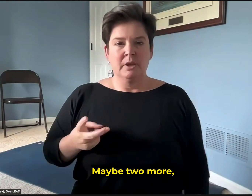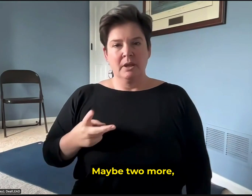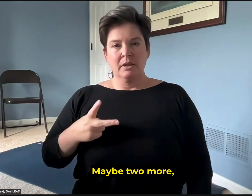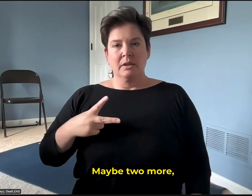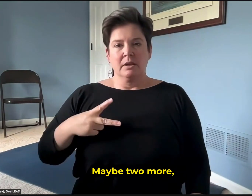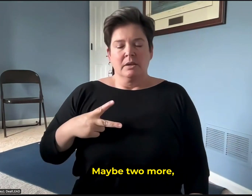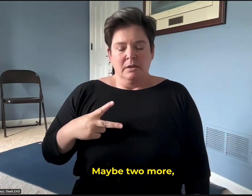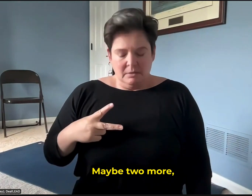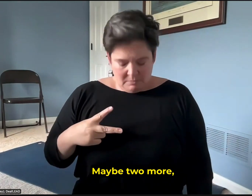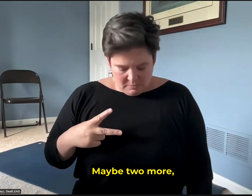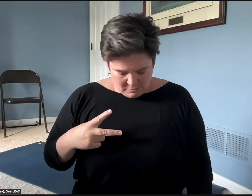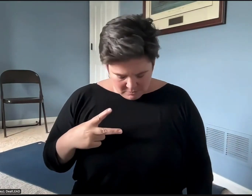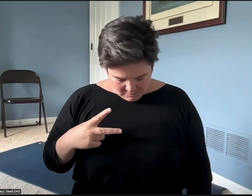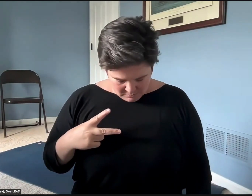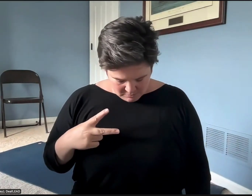Maybe 2 more.